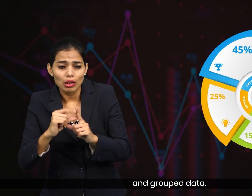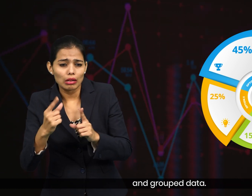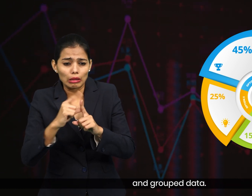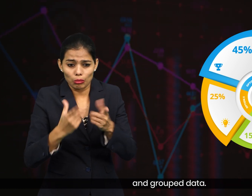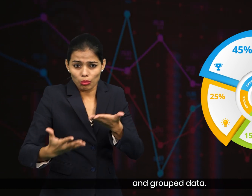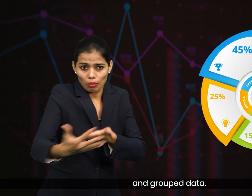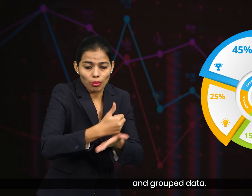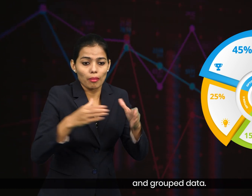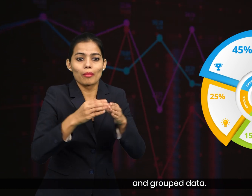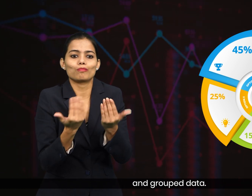data.